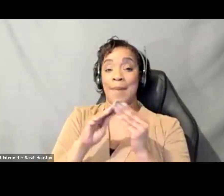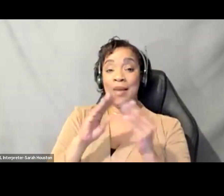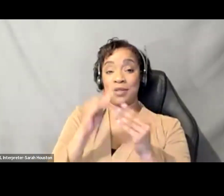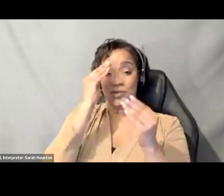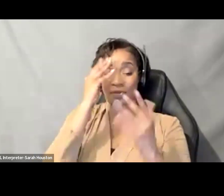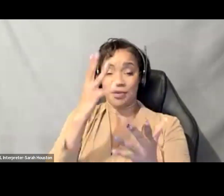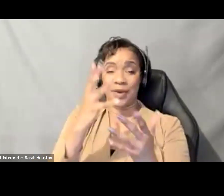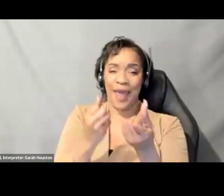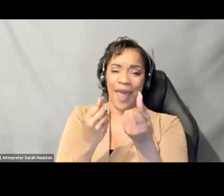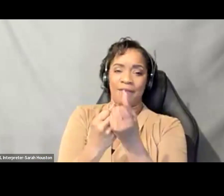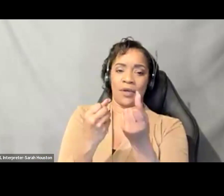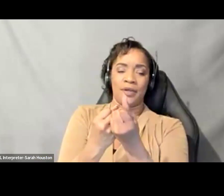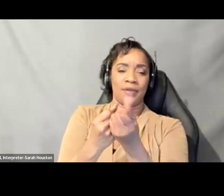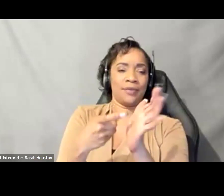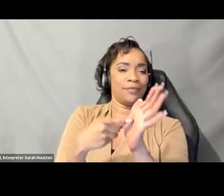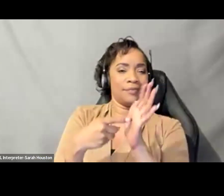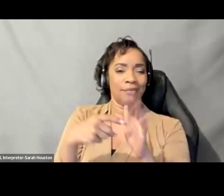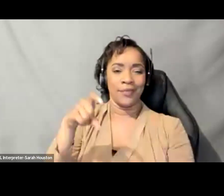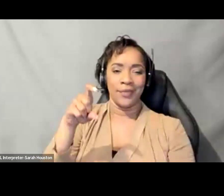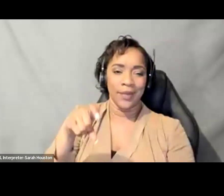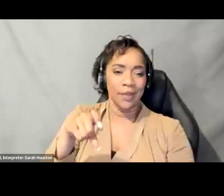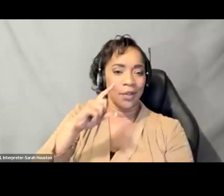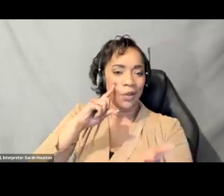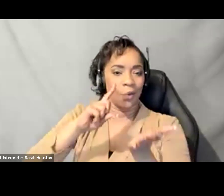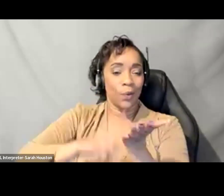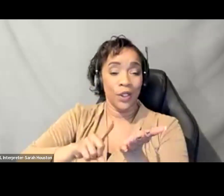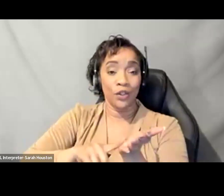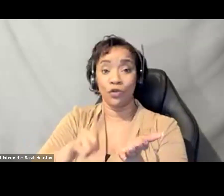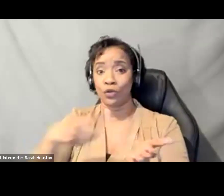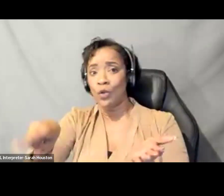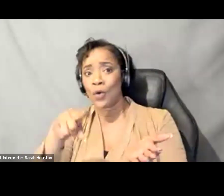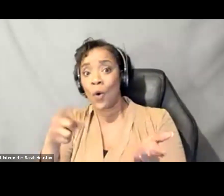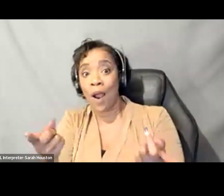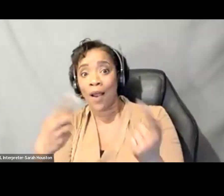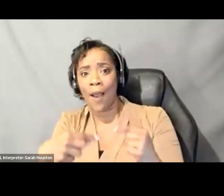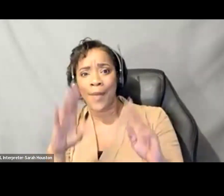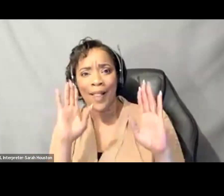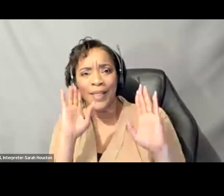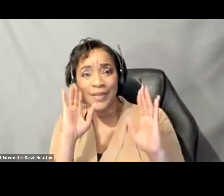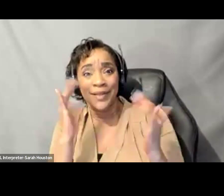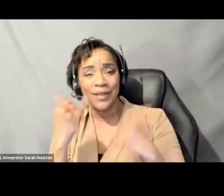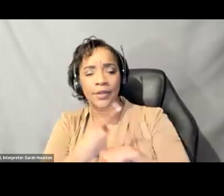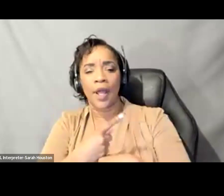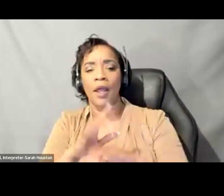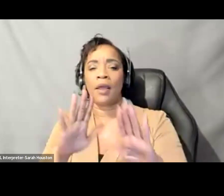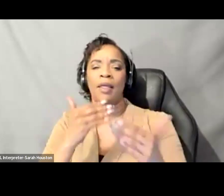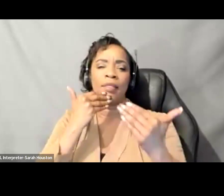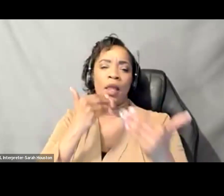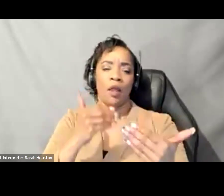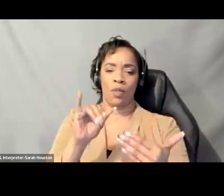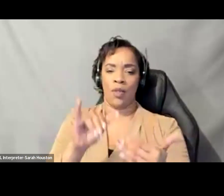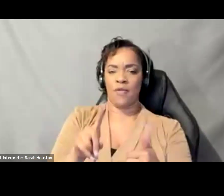research. Thank you for being here today to listen to this. That's the first step in advocacy. Advocacy is keeping yourself